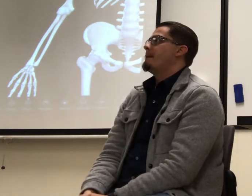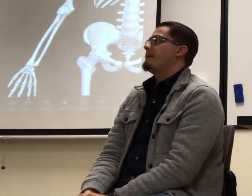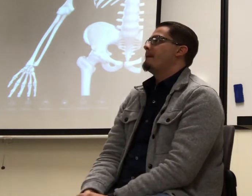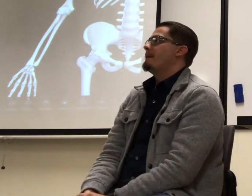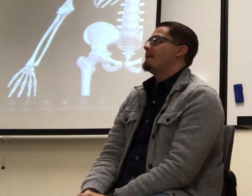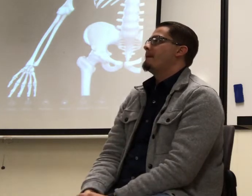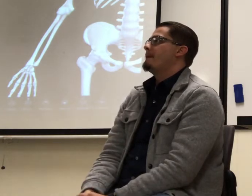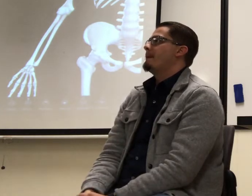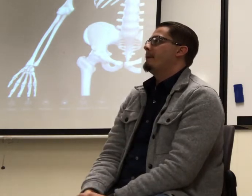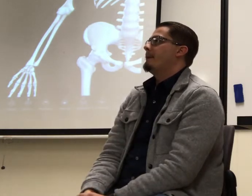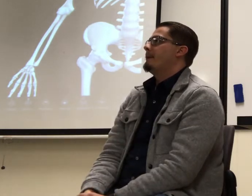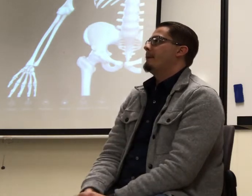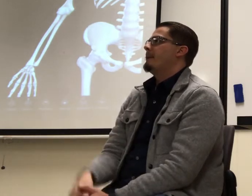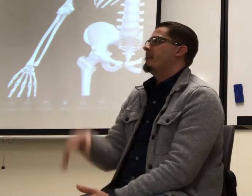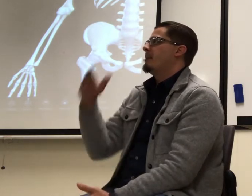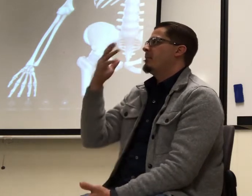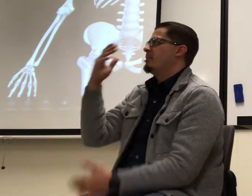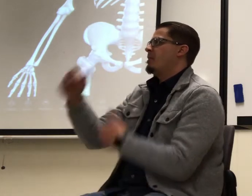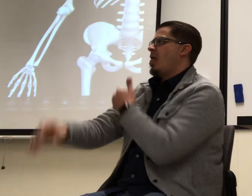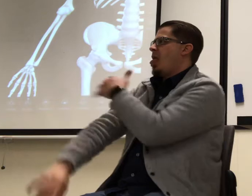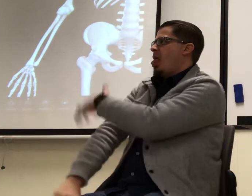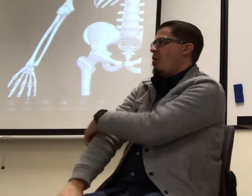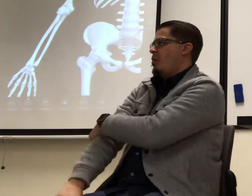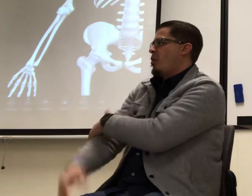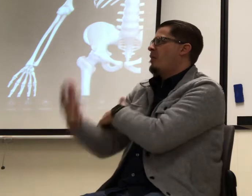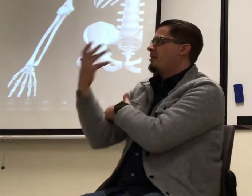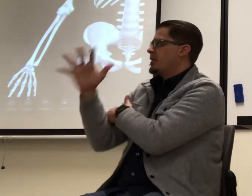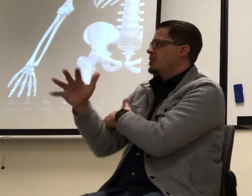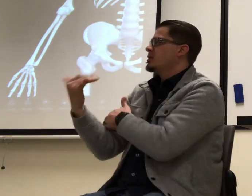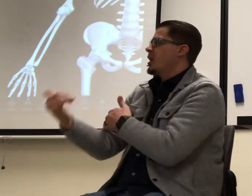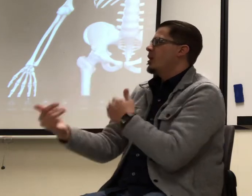So I want to move away from the elbow joint and talk about